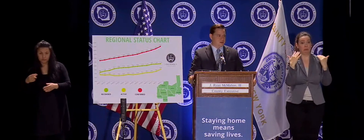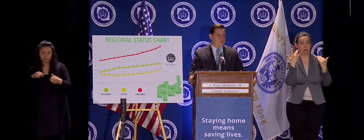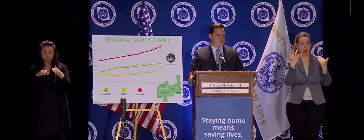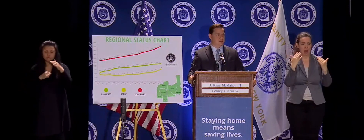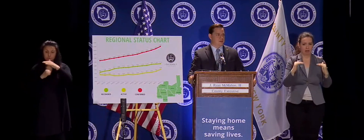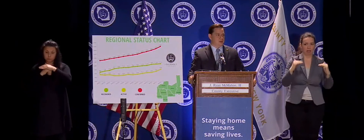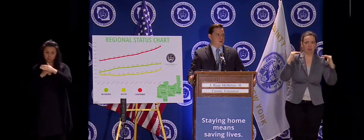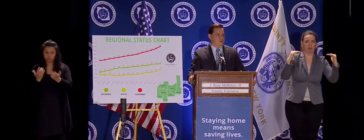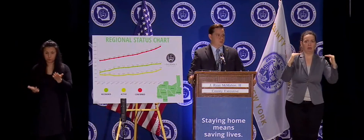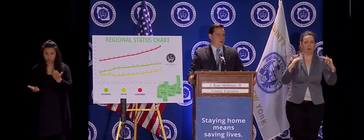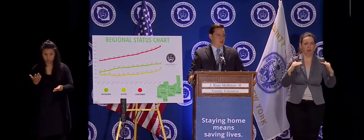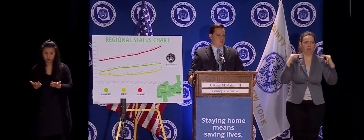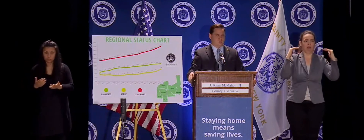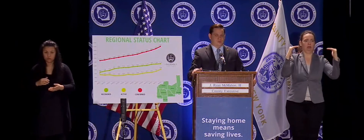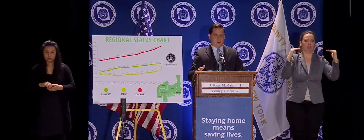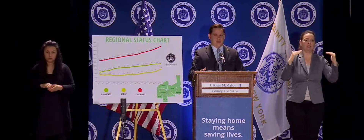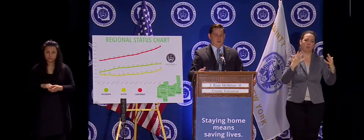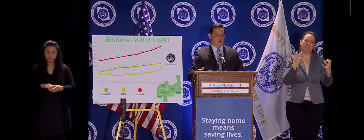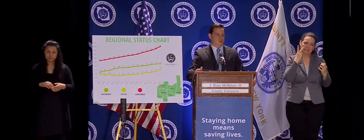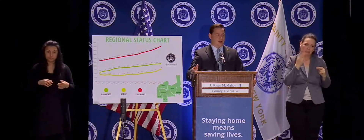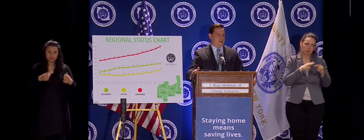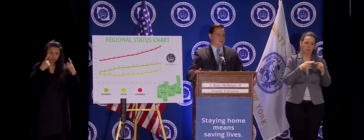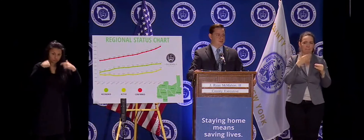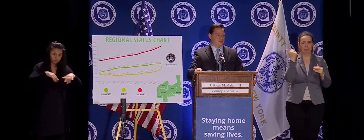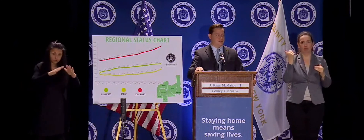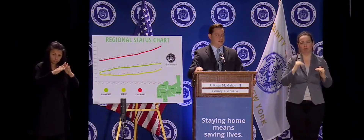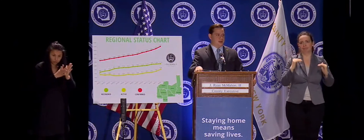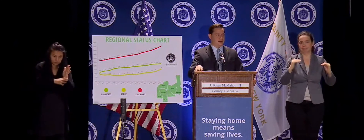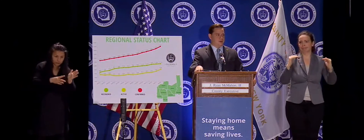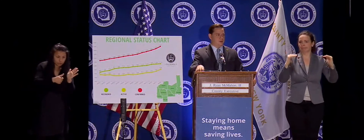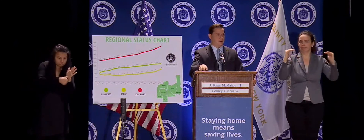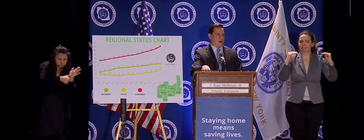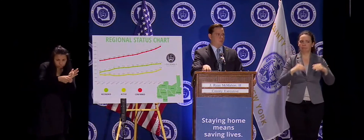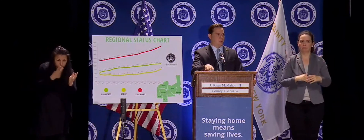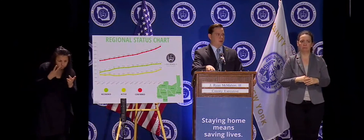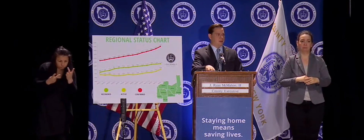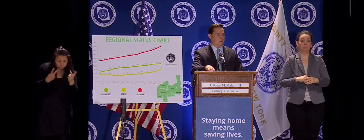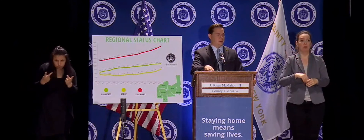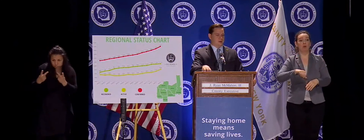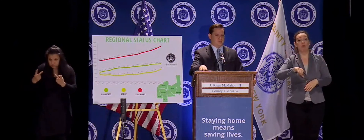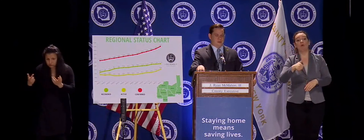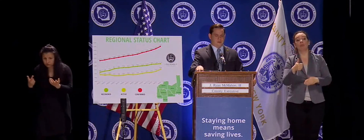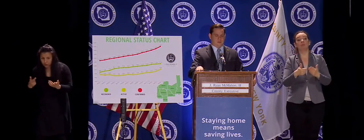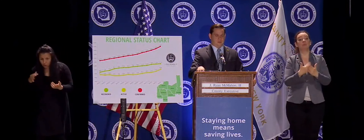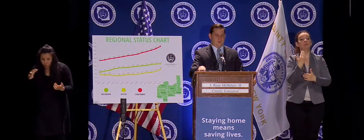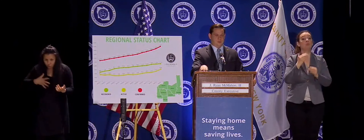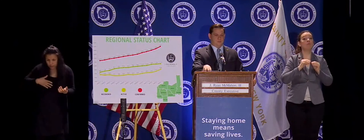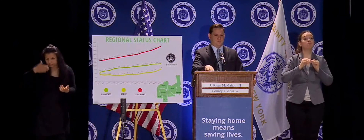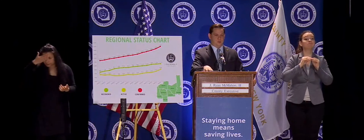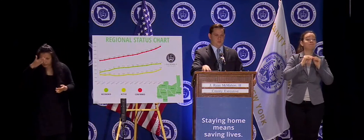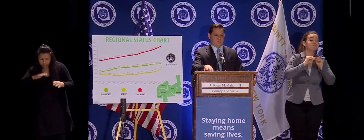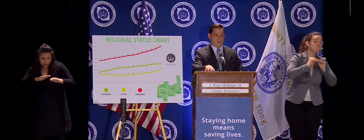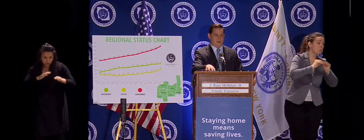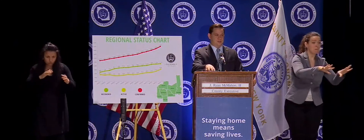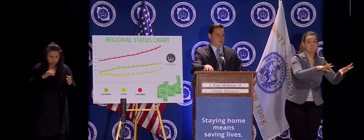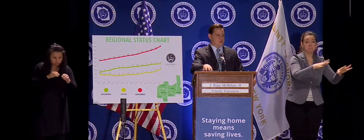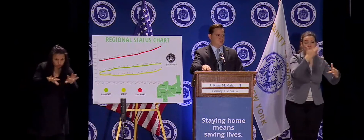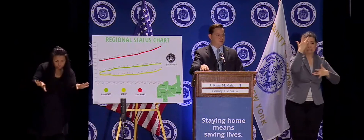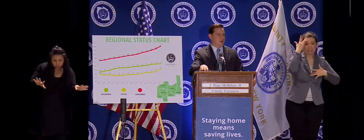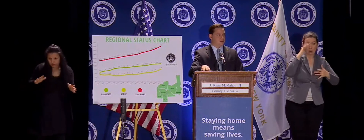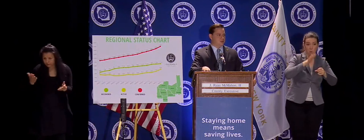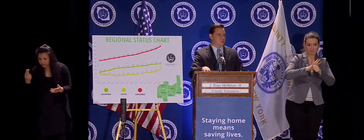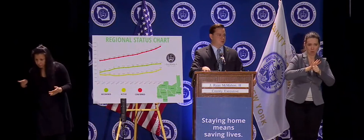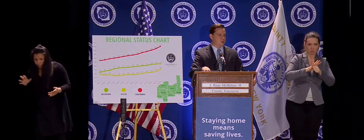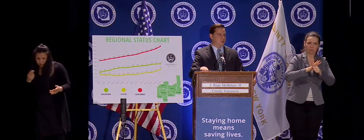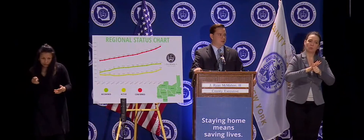its analysis to really look for any new trends. Did we see any new outbreak of community spread cases in